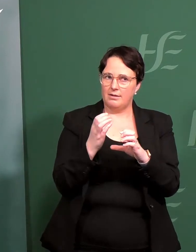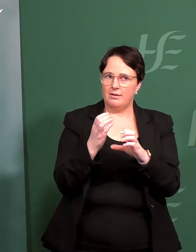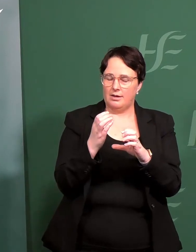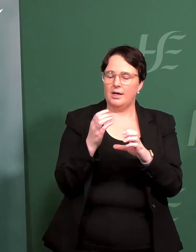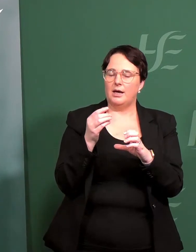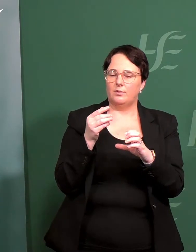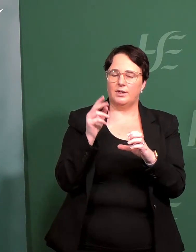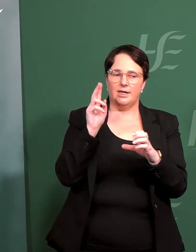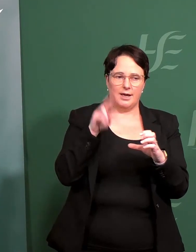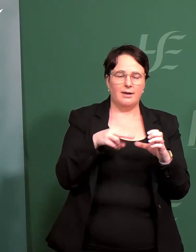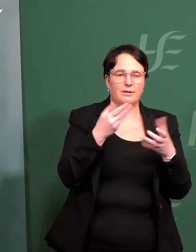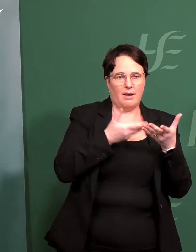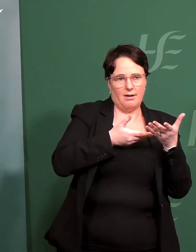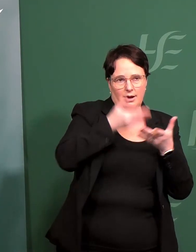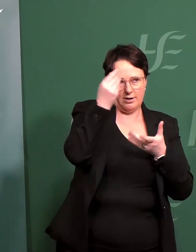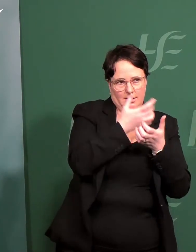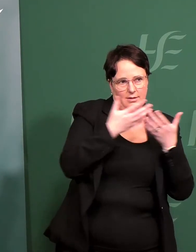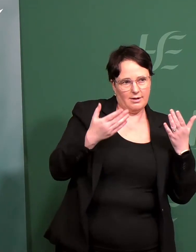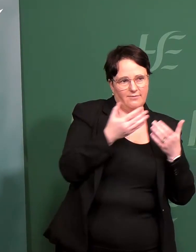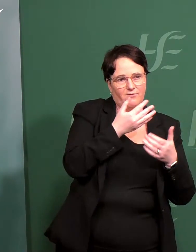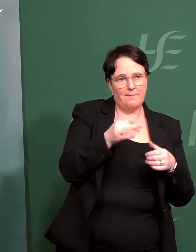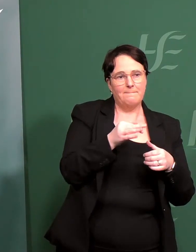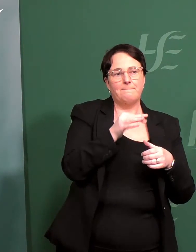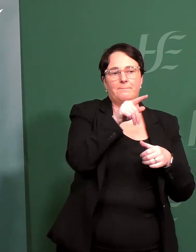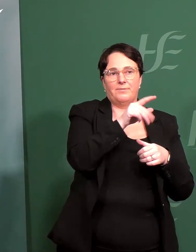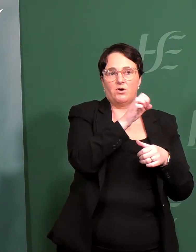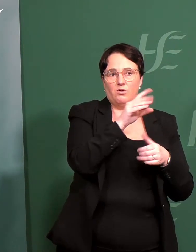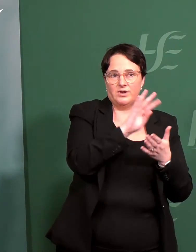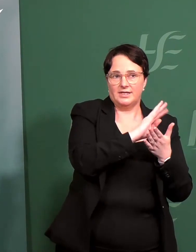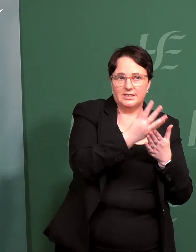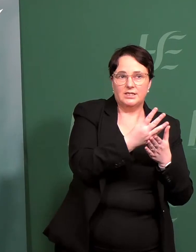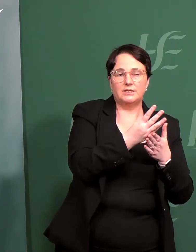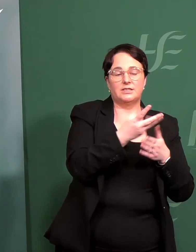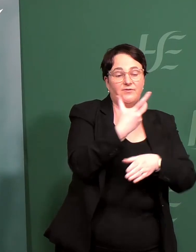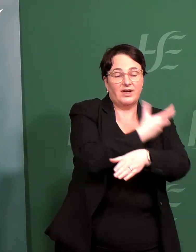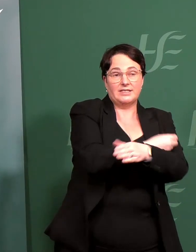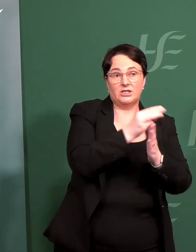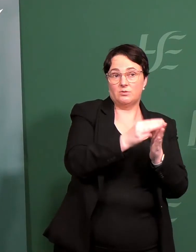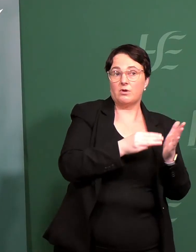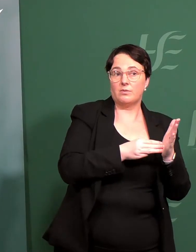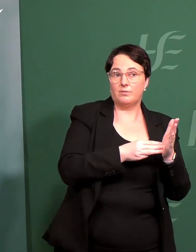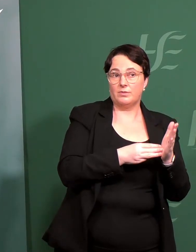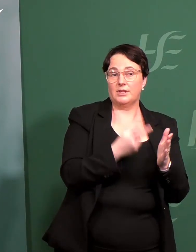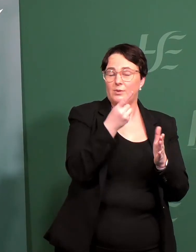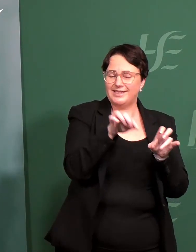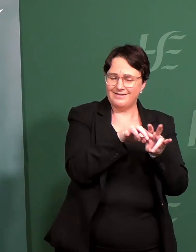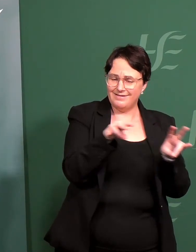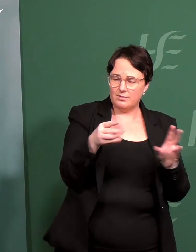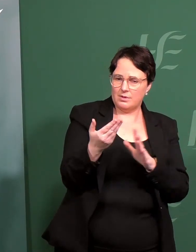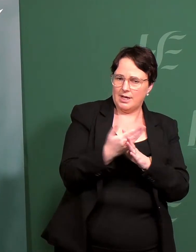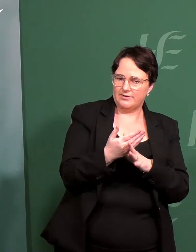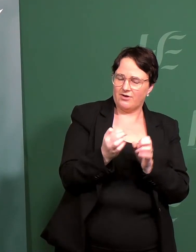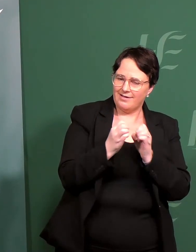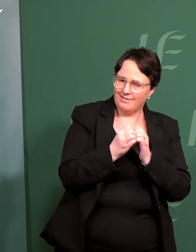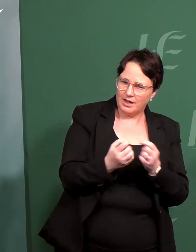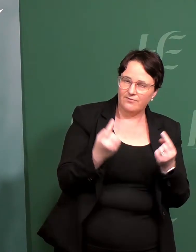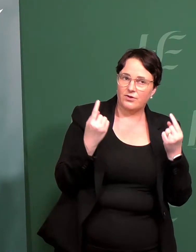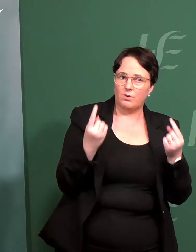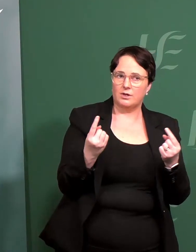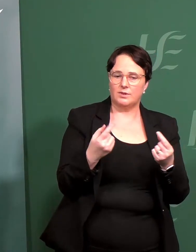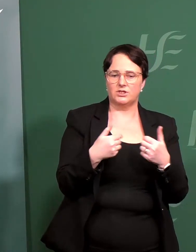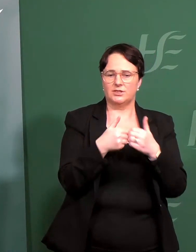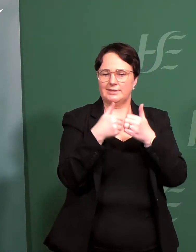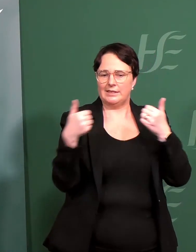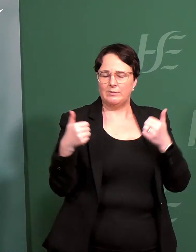we can take from the pandemic. If you look at the Vaccination Program, that was equal access for everybody. It wasn't a public or a